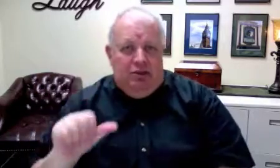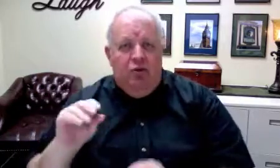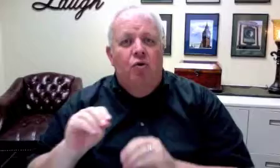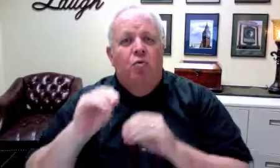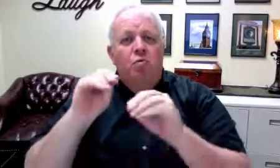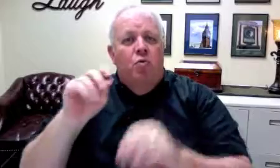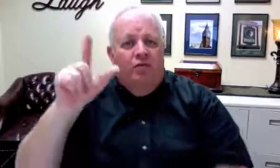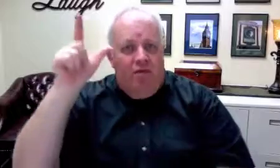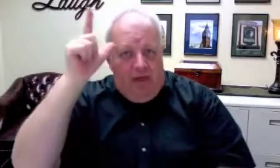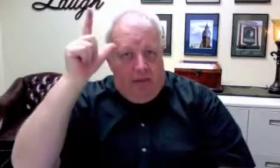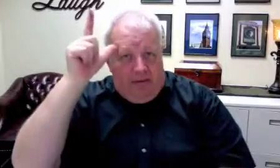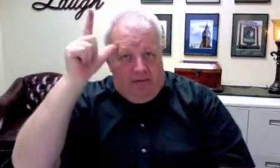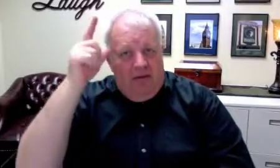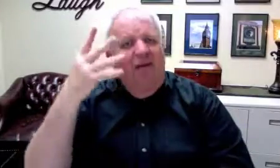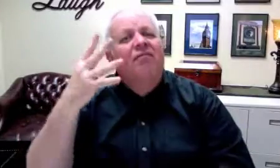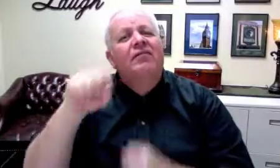wound up here in San Antonio.